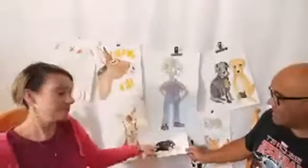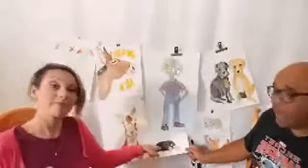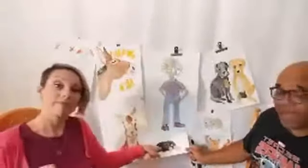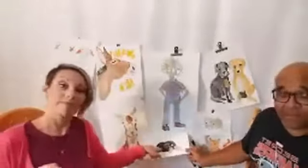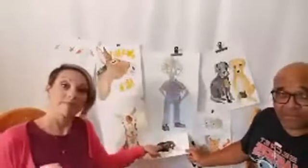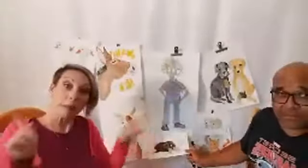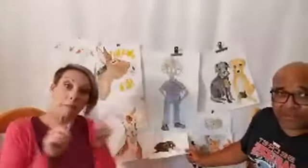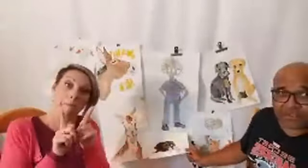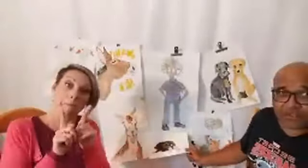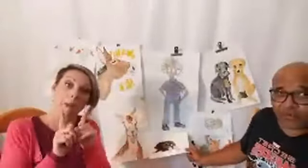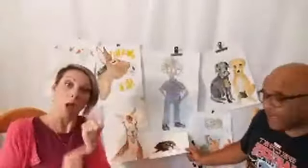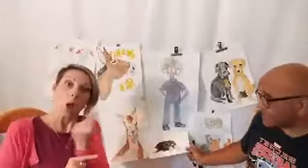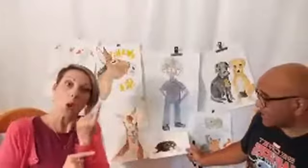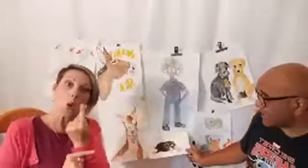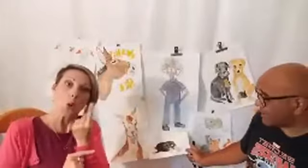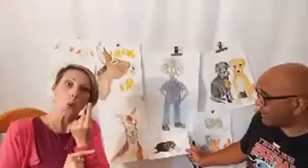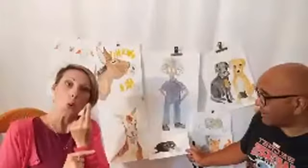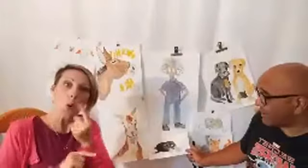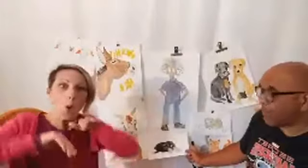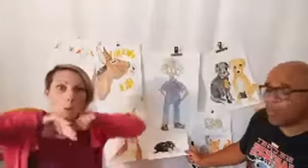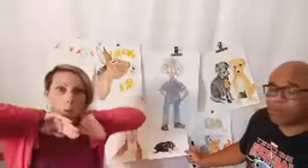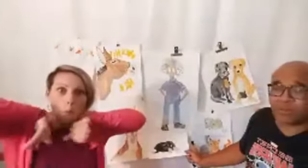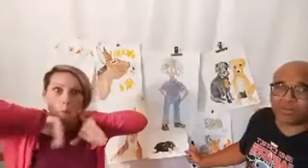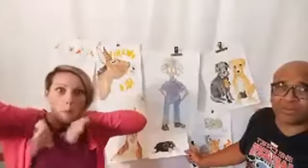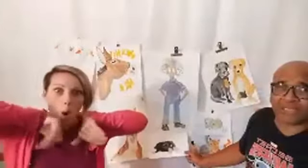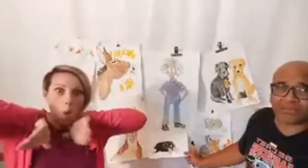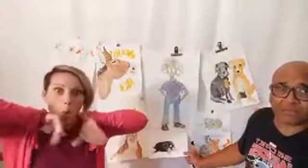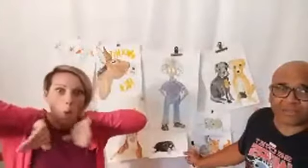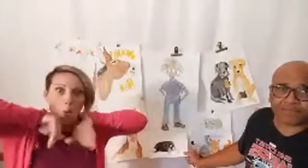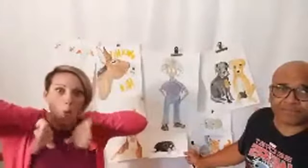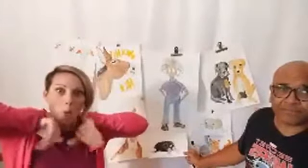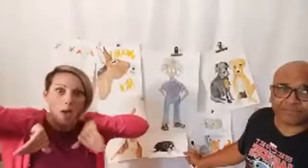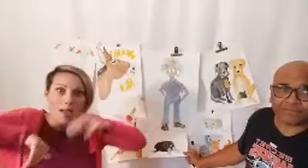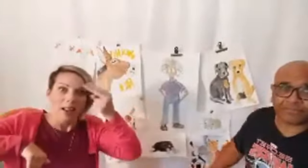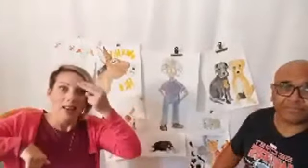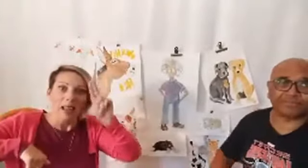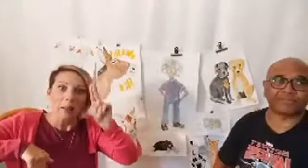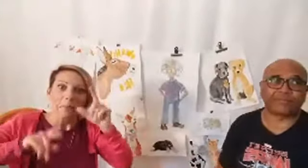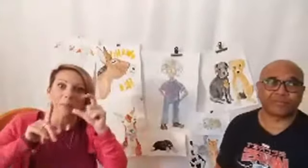he met, in the story last week, a mole called Desmond.